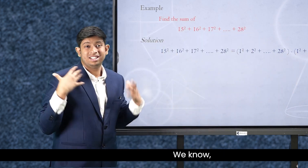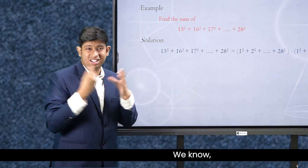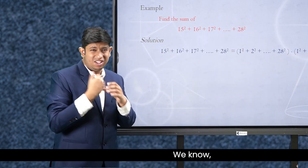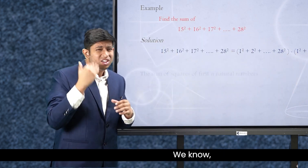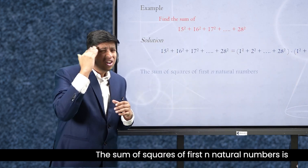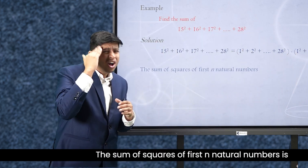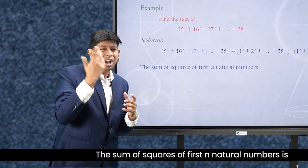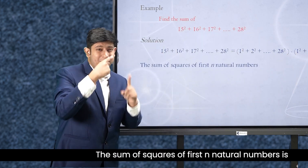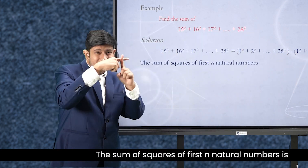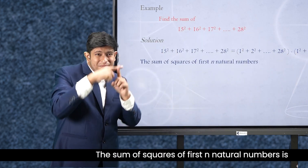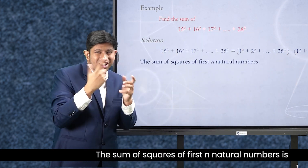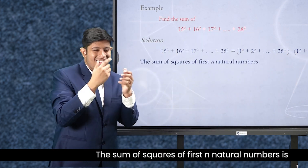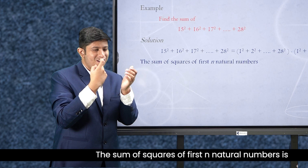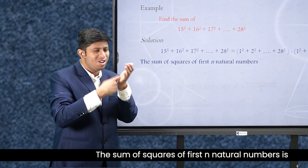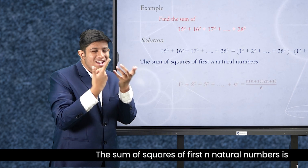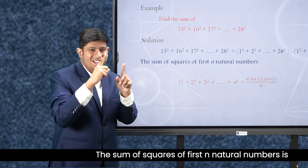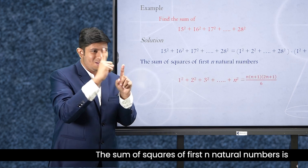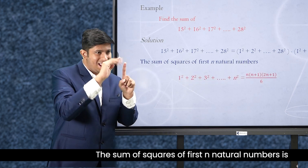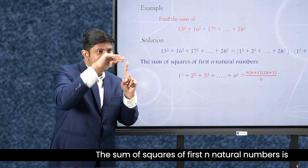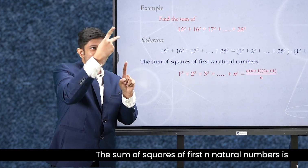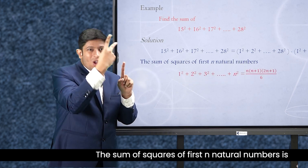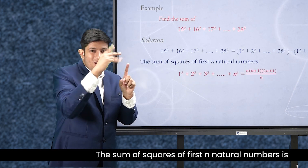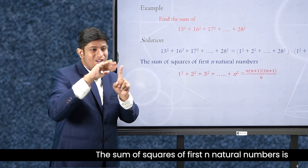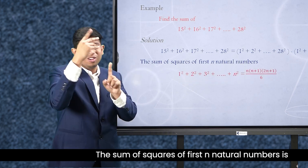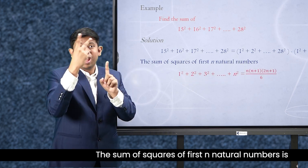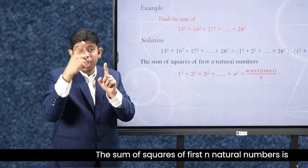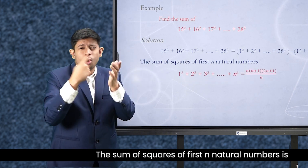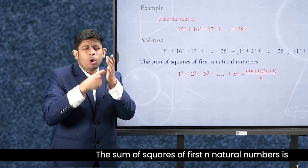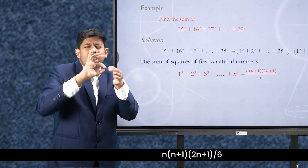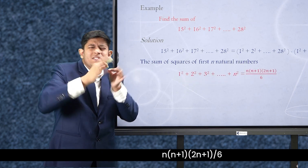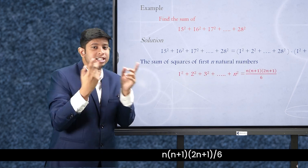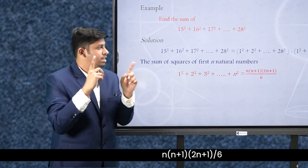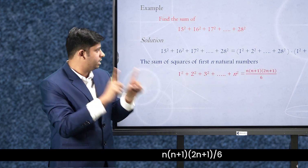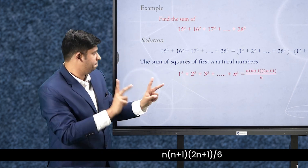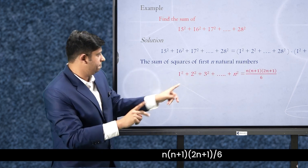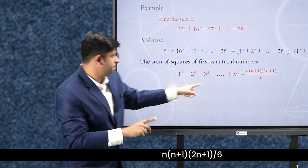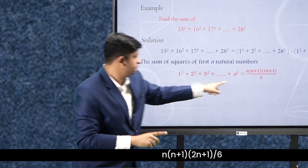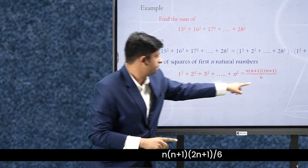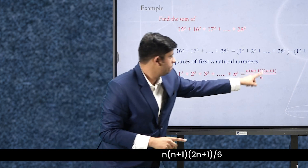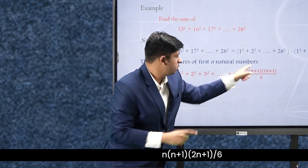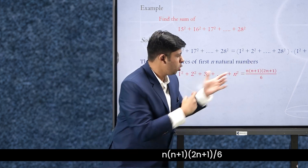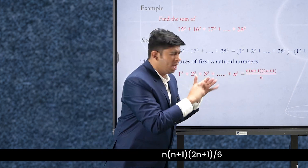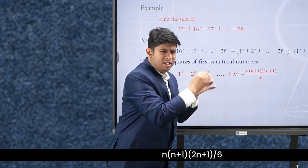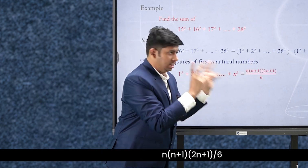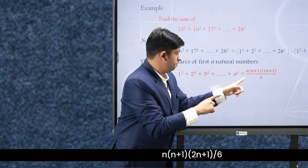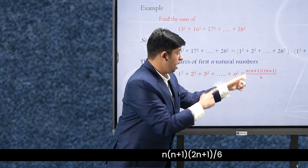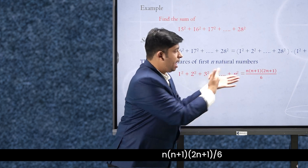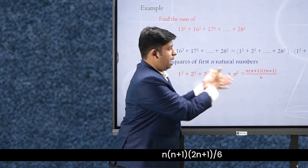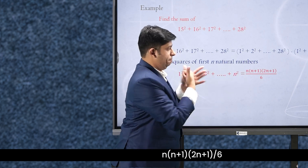We know the sum of squares of first n natural numbers is n into n plus 1 into 2n plus 1 by